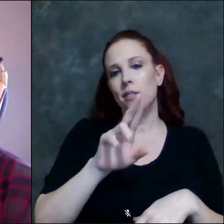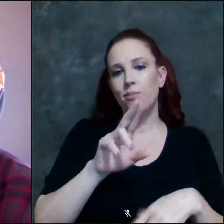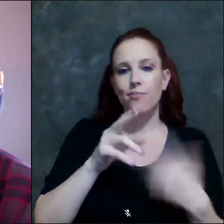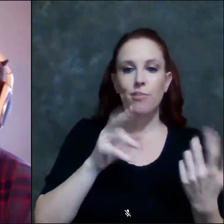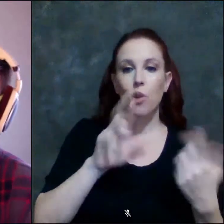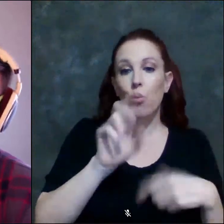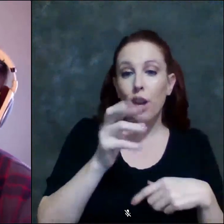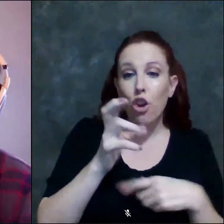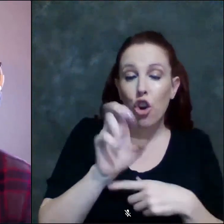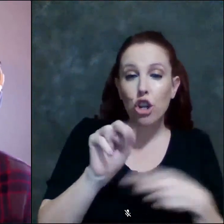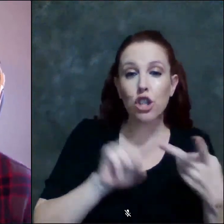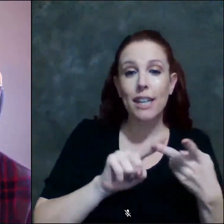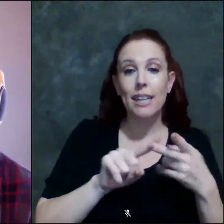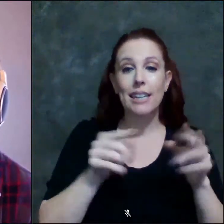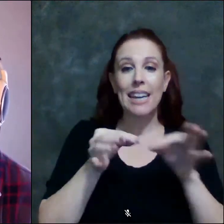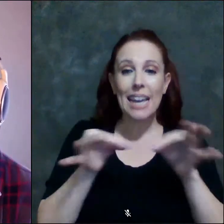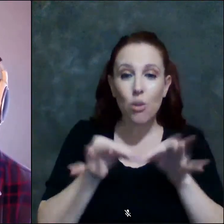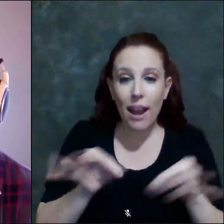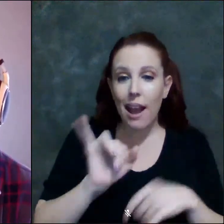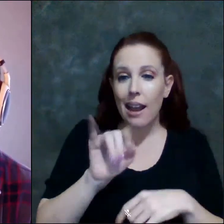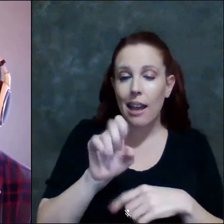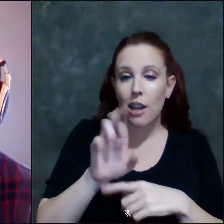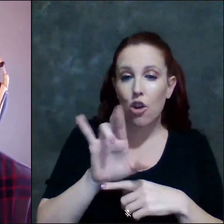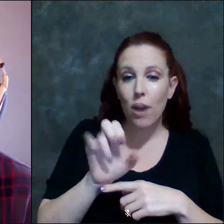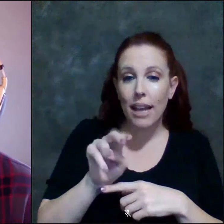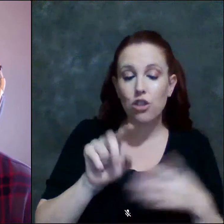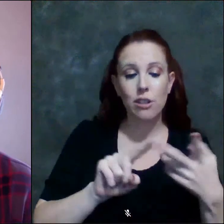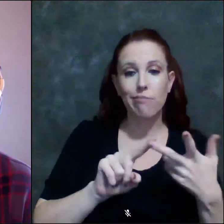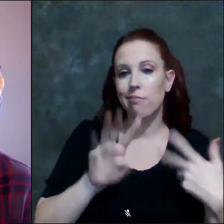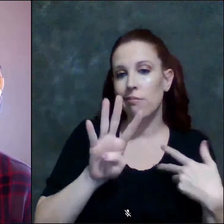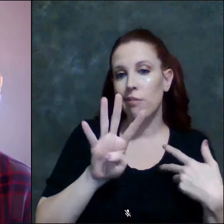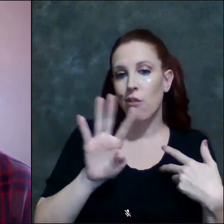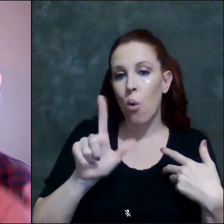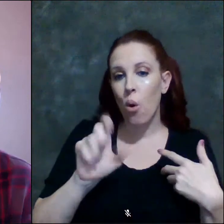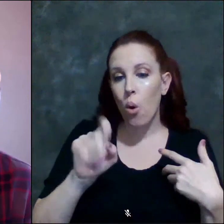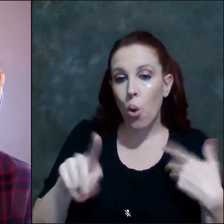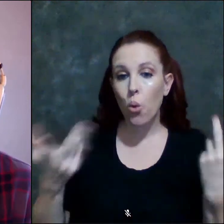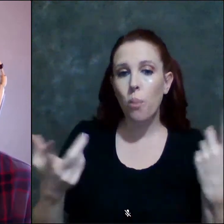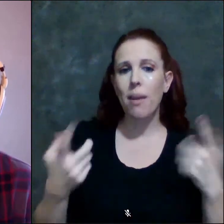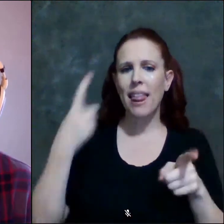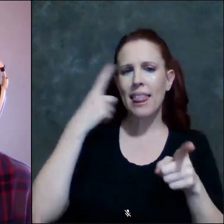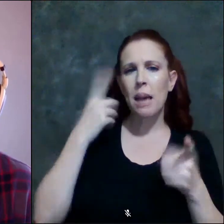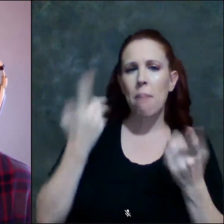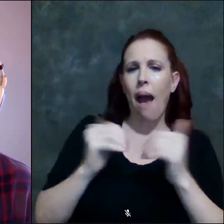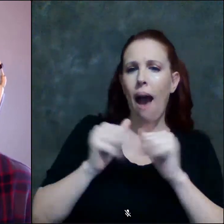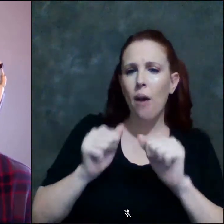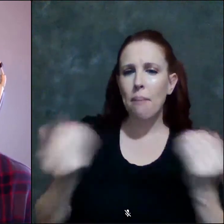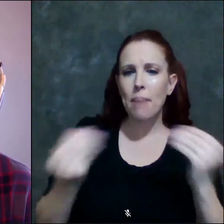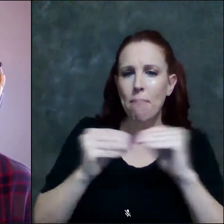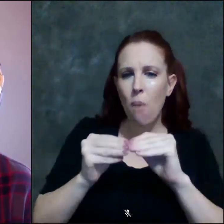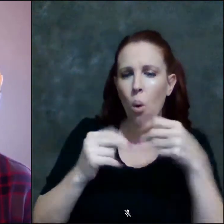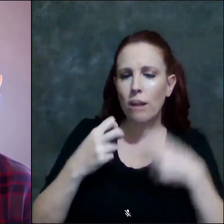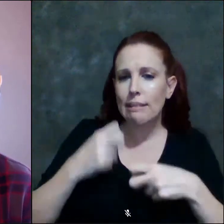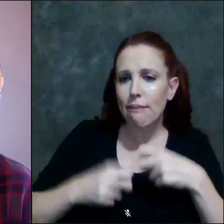use a for loop. Think about how this could be more difficult. Maybe we want to unroll this domain so that